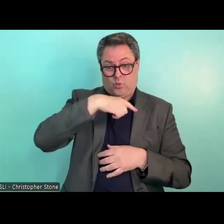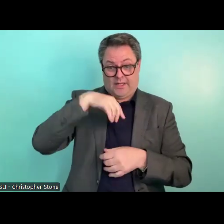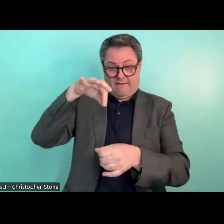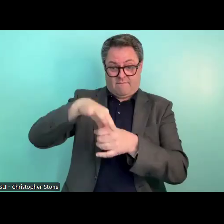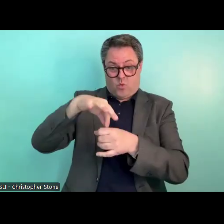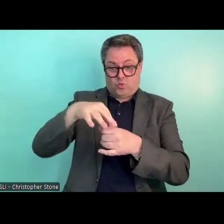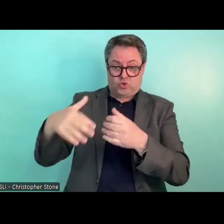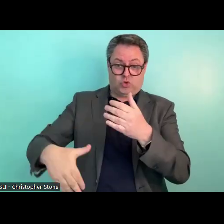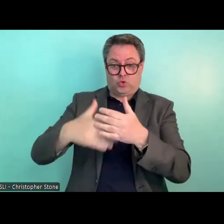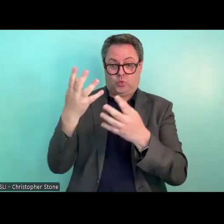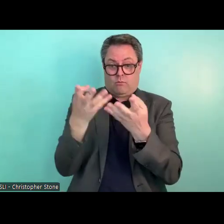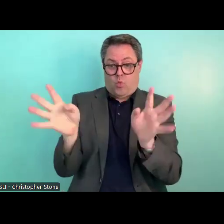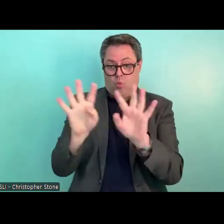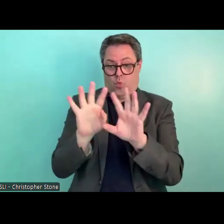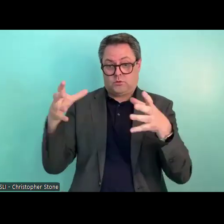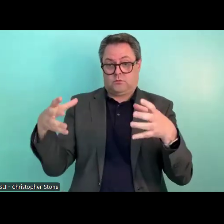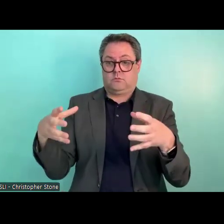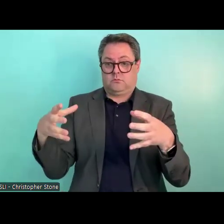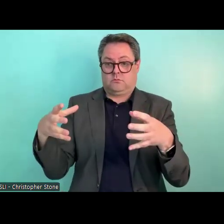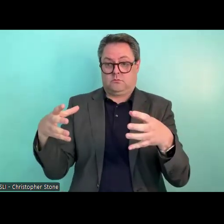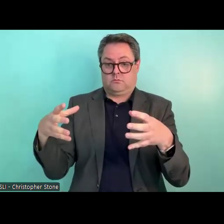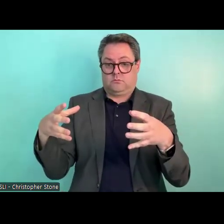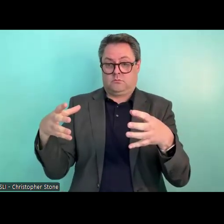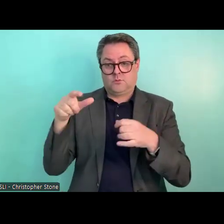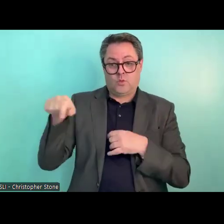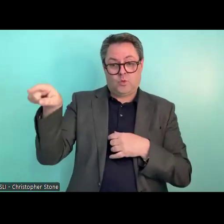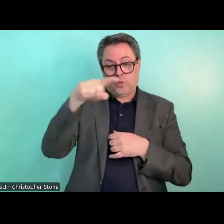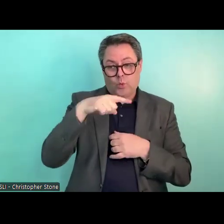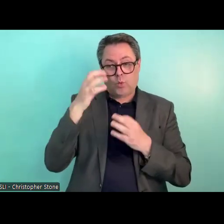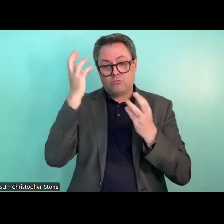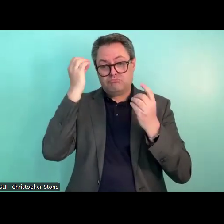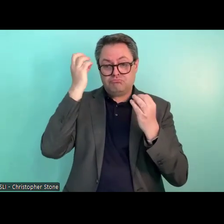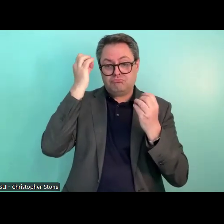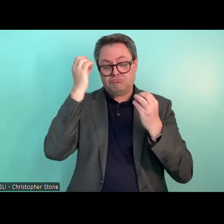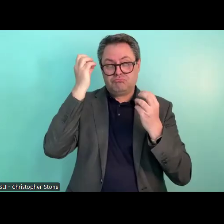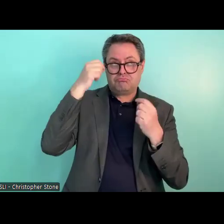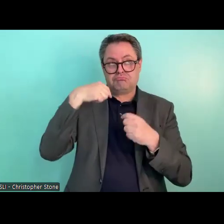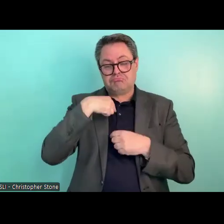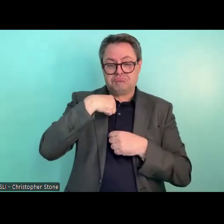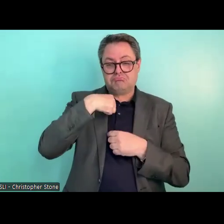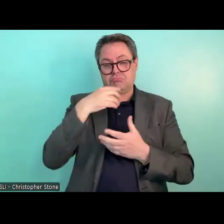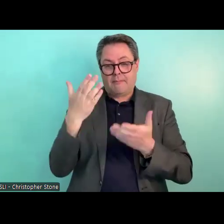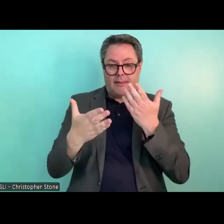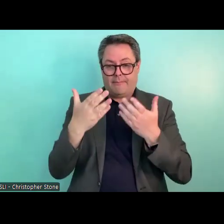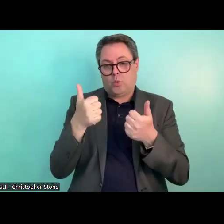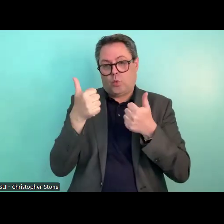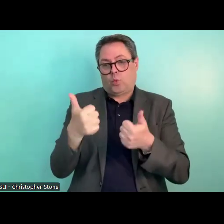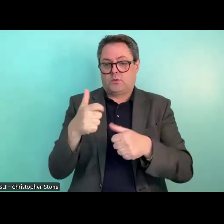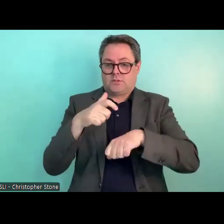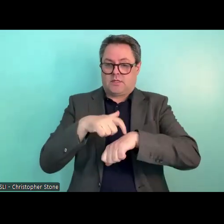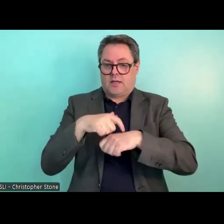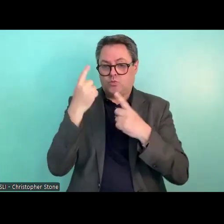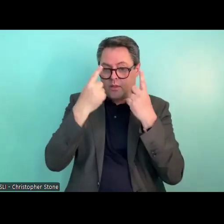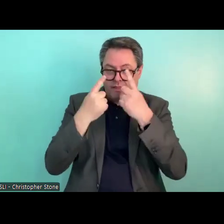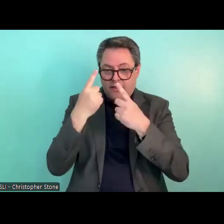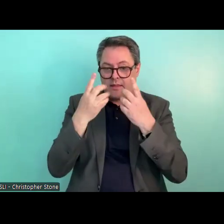about 2027 and also voting in a new board for the 2027 onwards term. So please, I would ask as